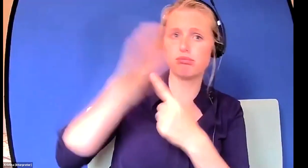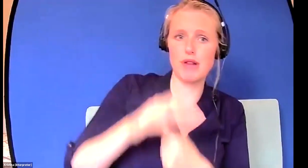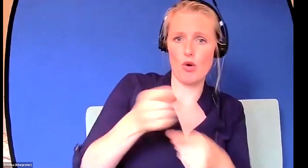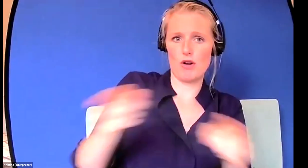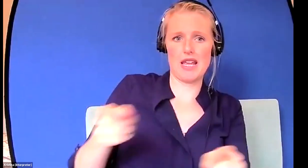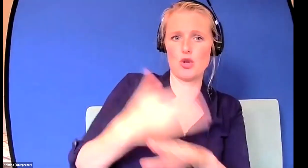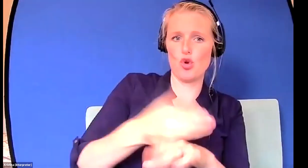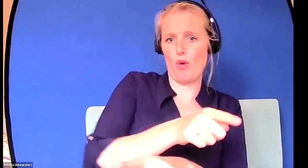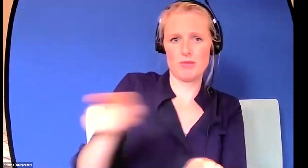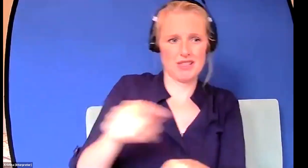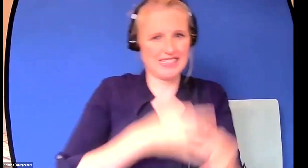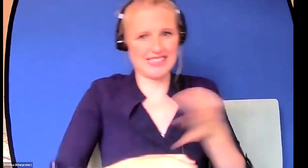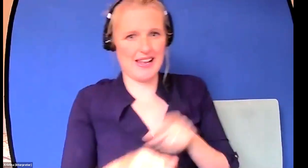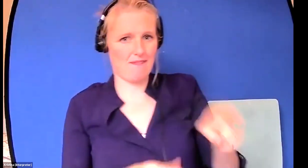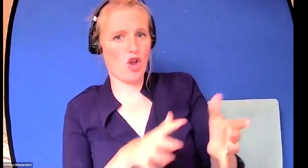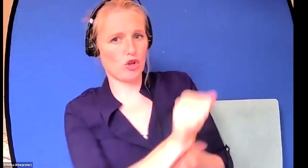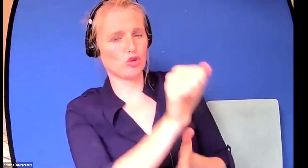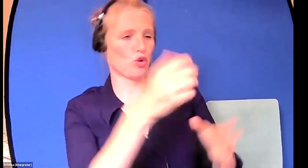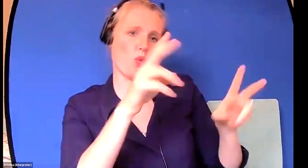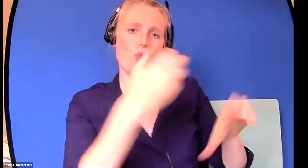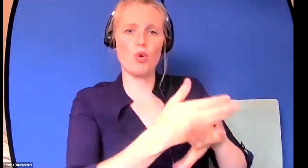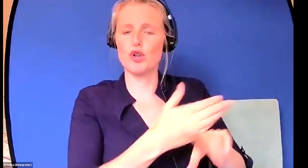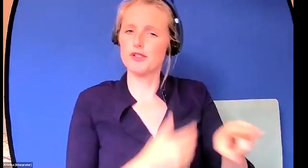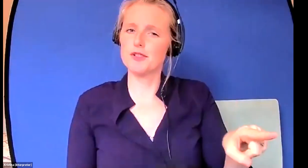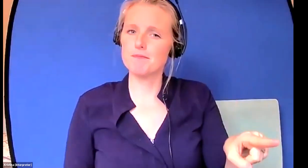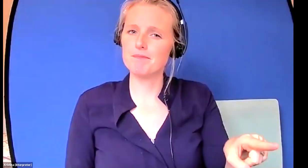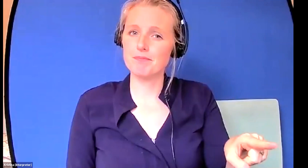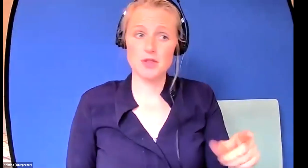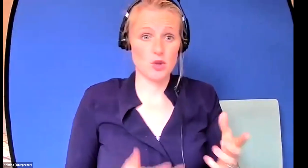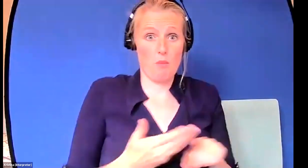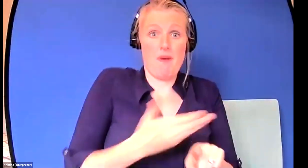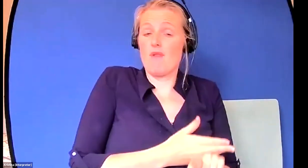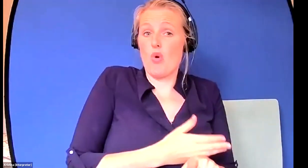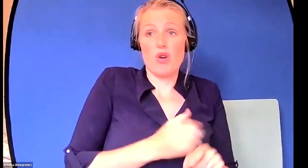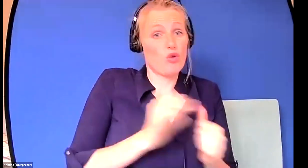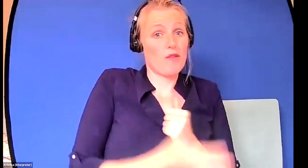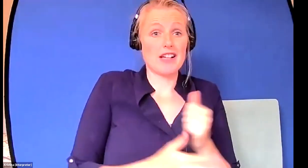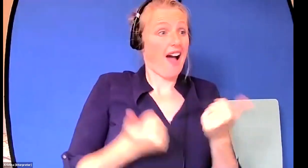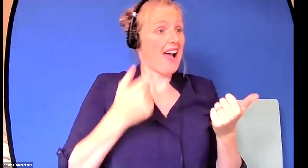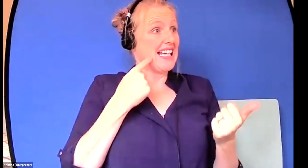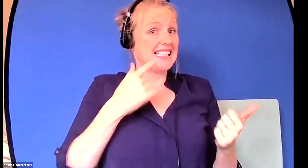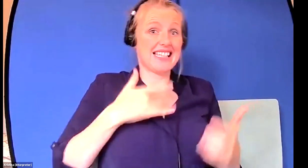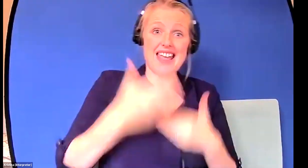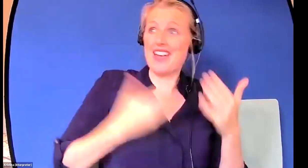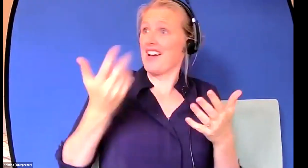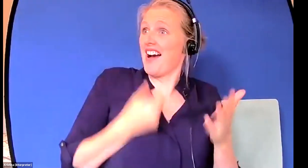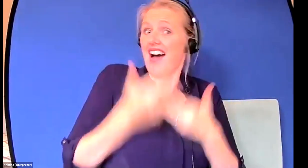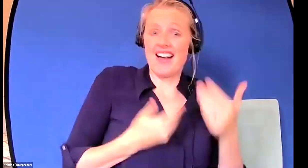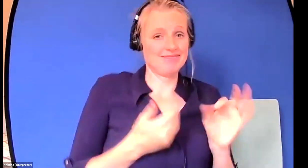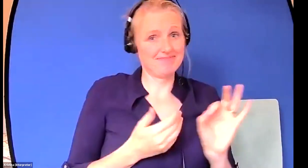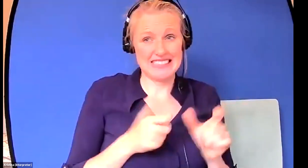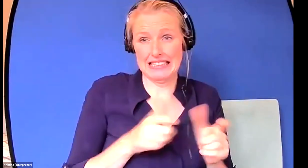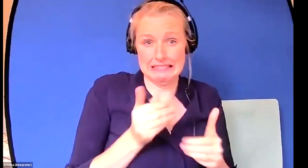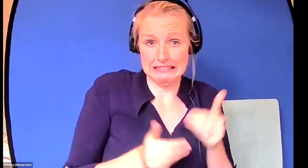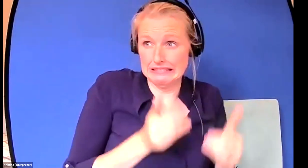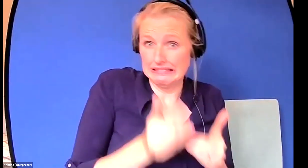already precarious before the pandemic. They're just more precarious now. And the bailout certainly does not serve the